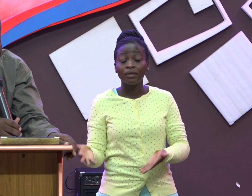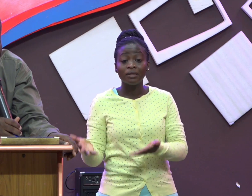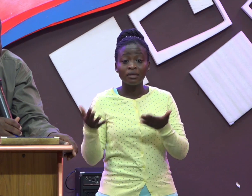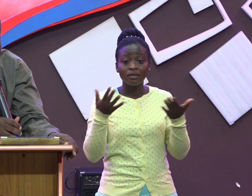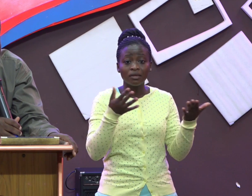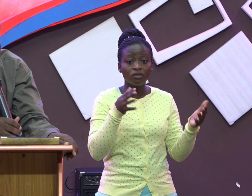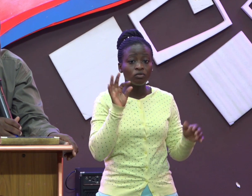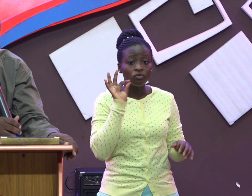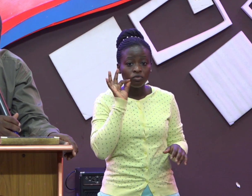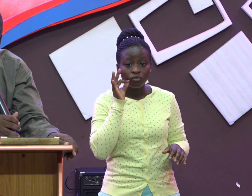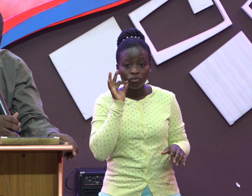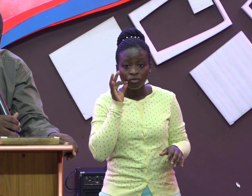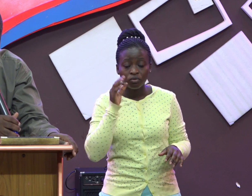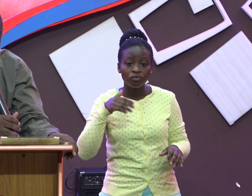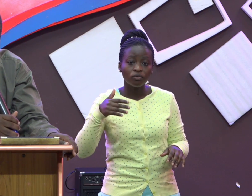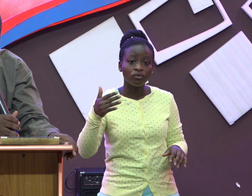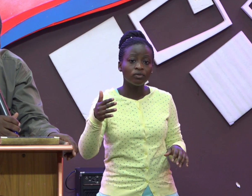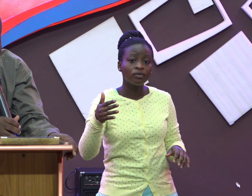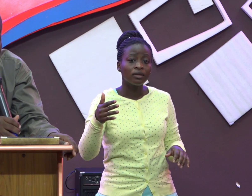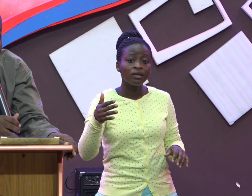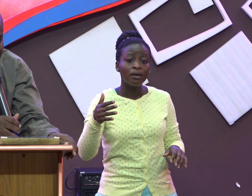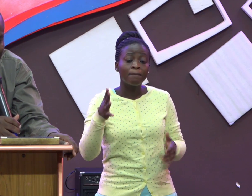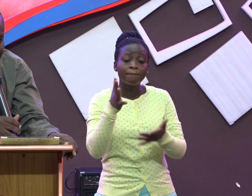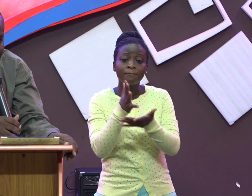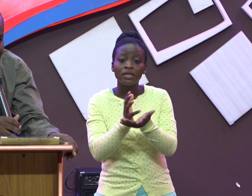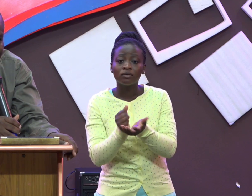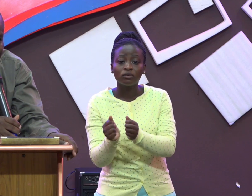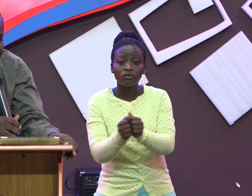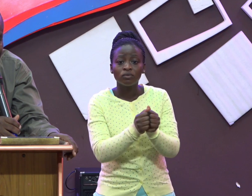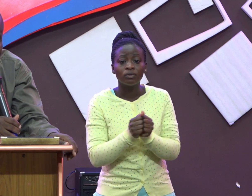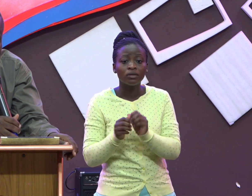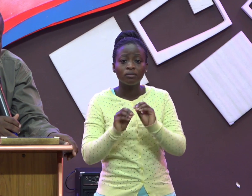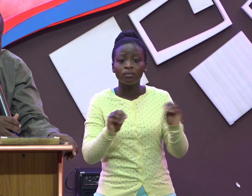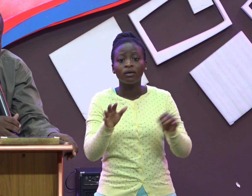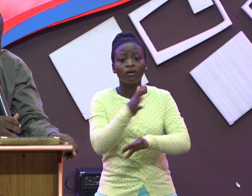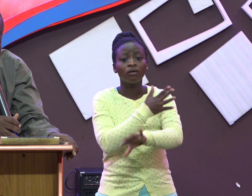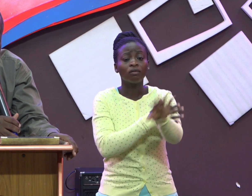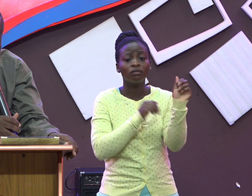Without me, you can absolutely do nothing.